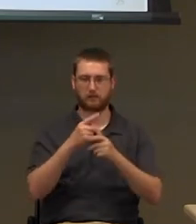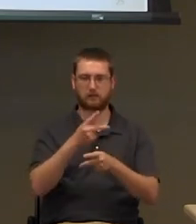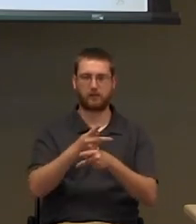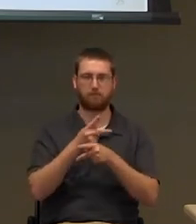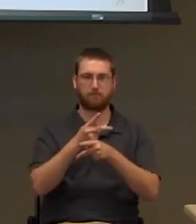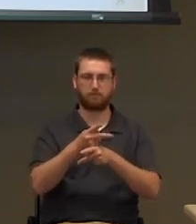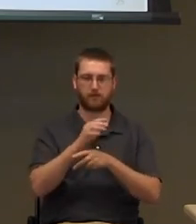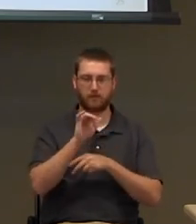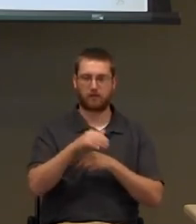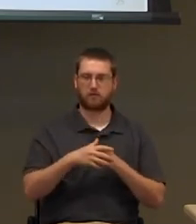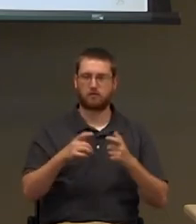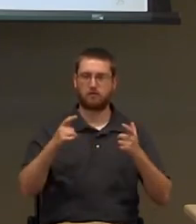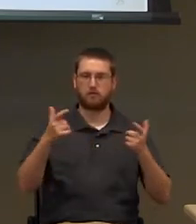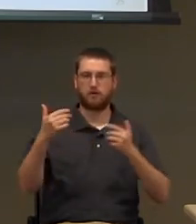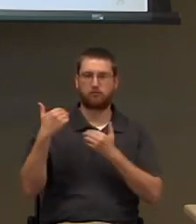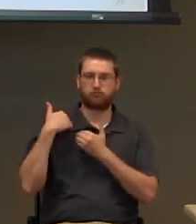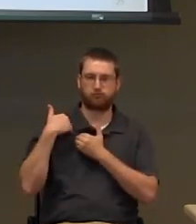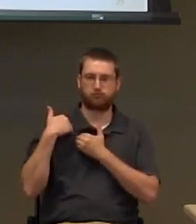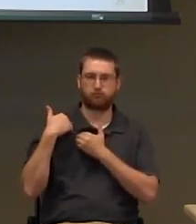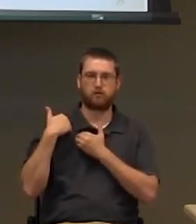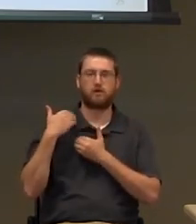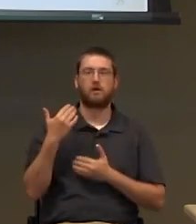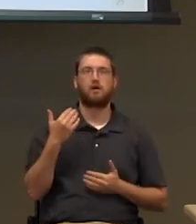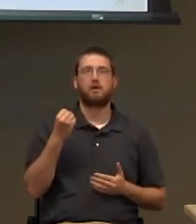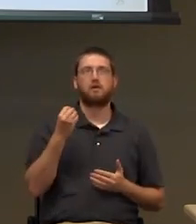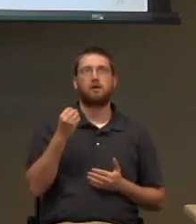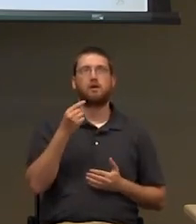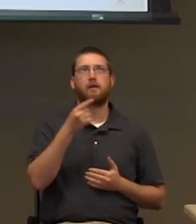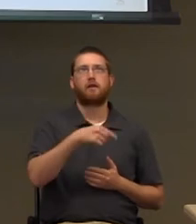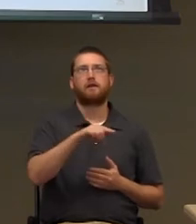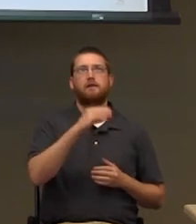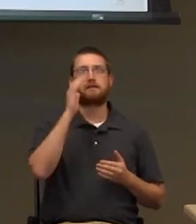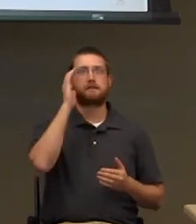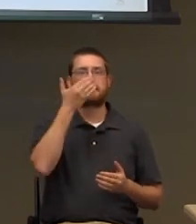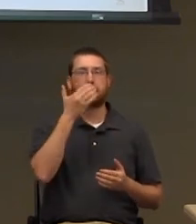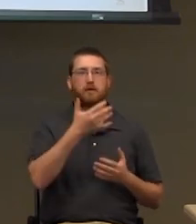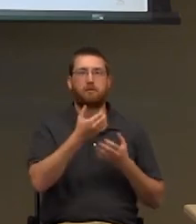it. But they seem to have a lot of folks at the